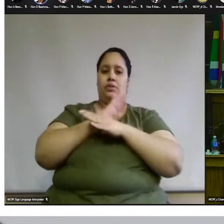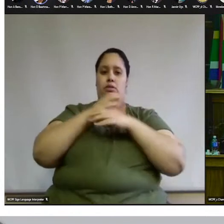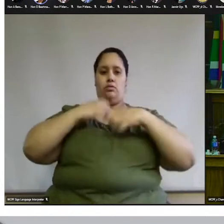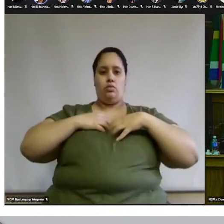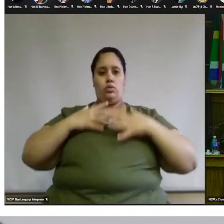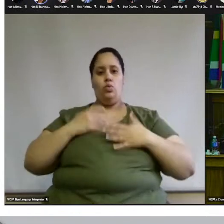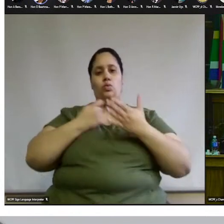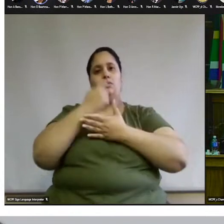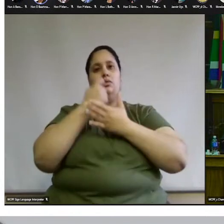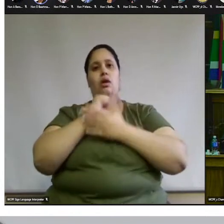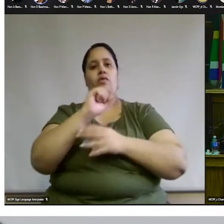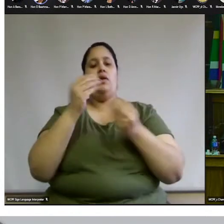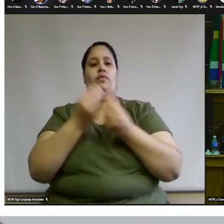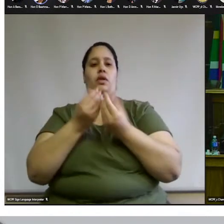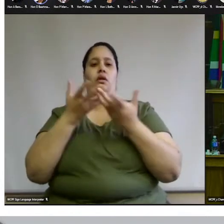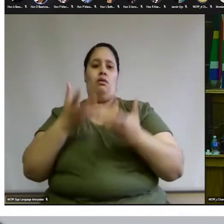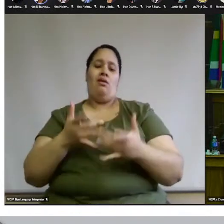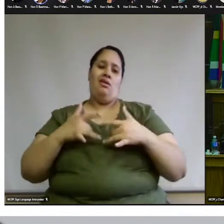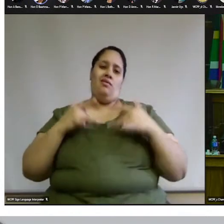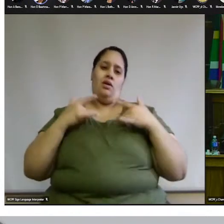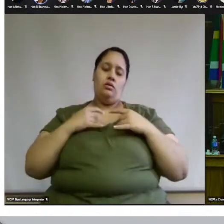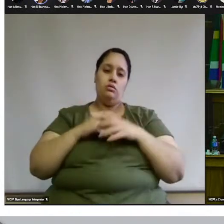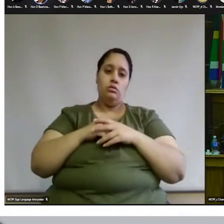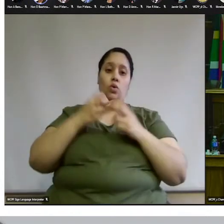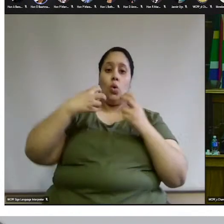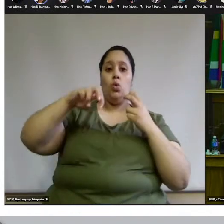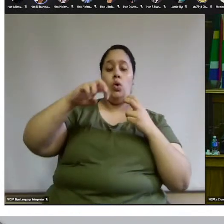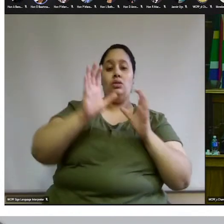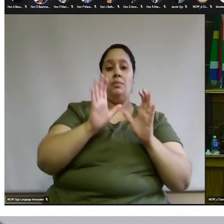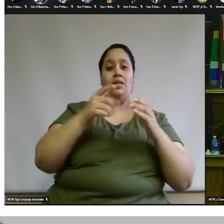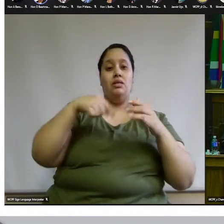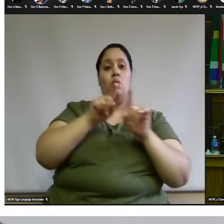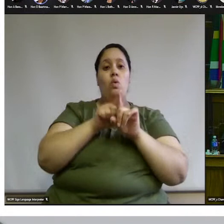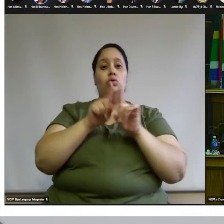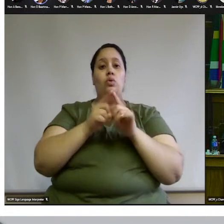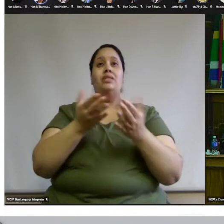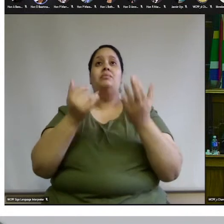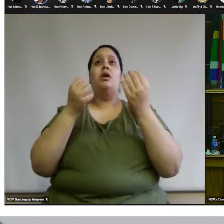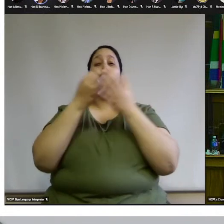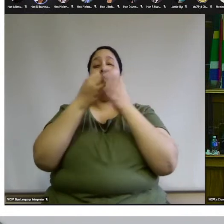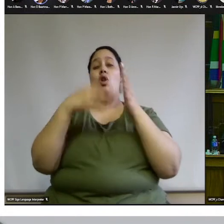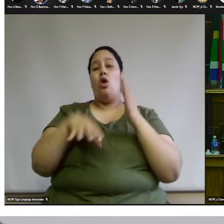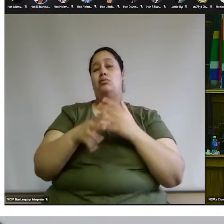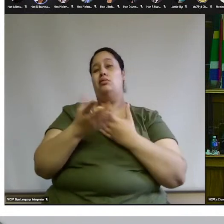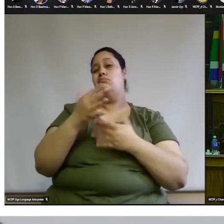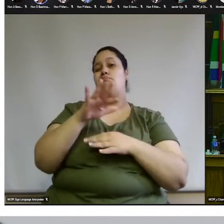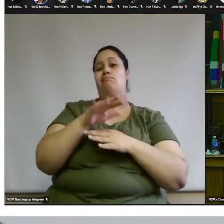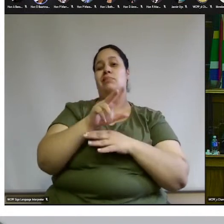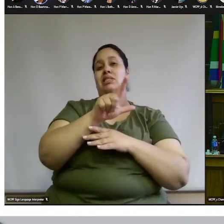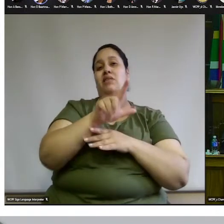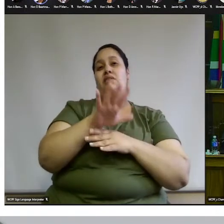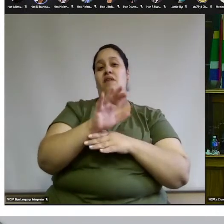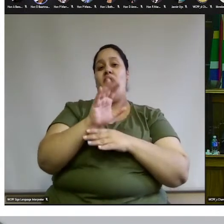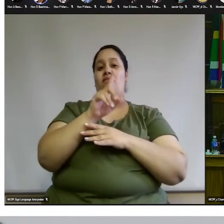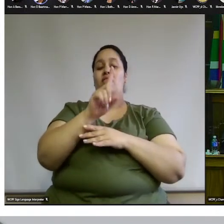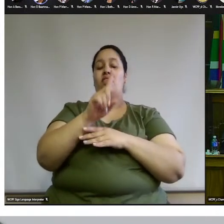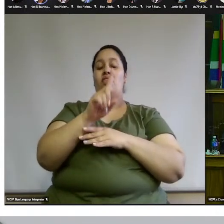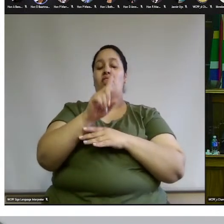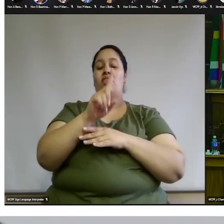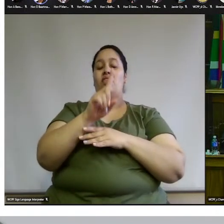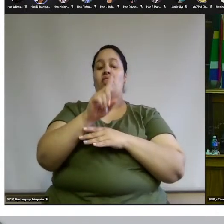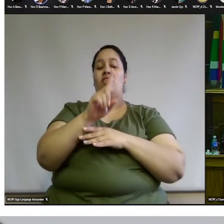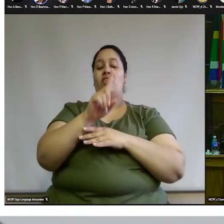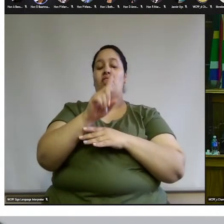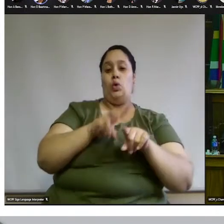at these events. The tourism industry is estimated to have lost more than 75,000 jobs in